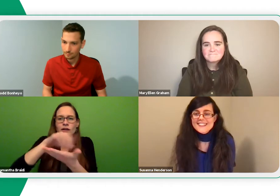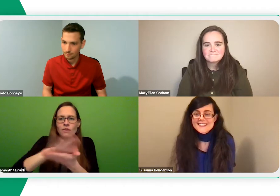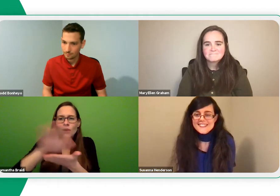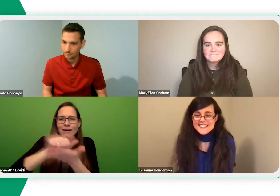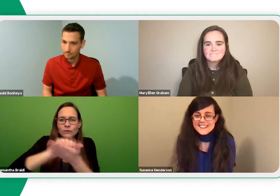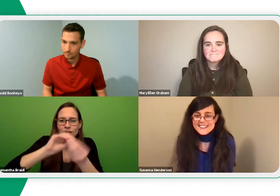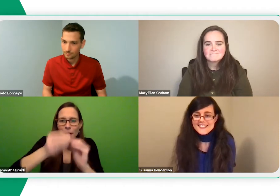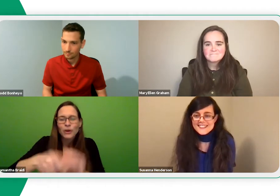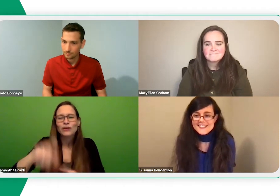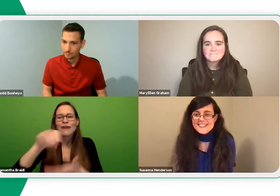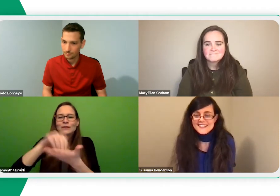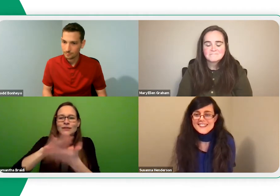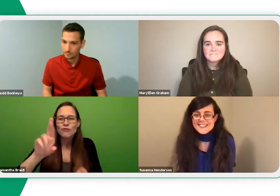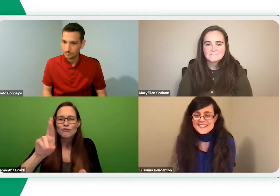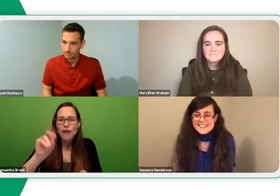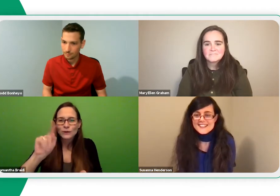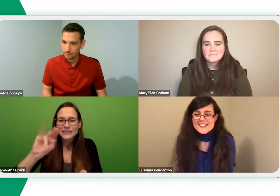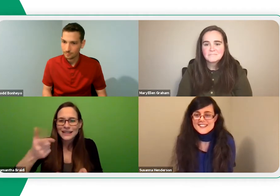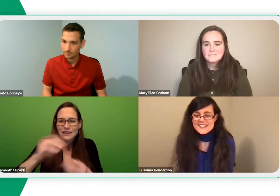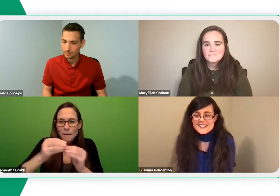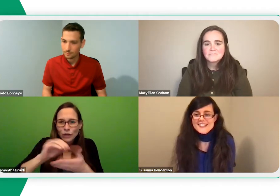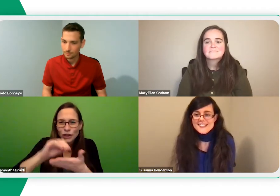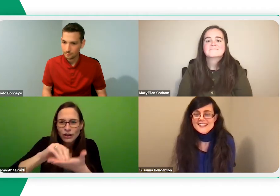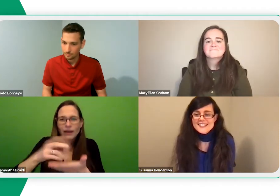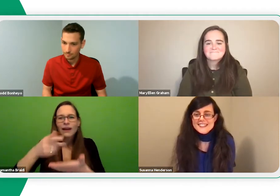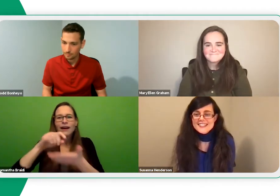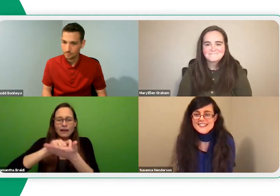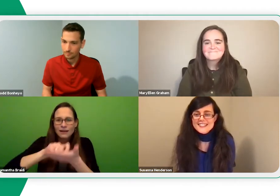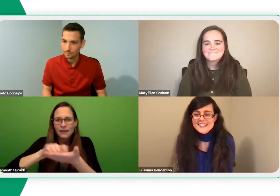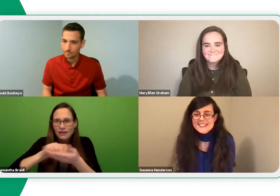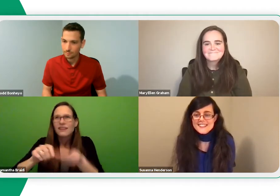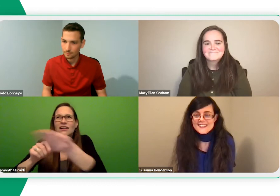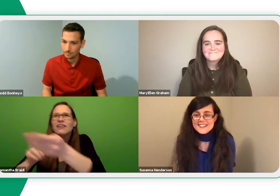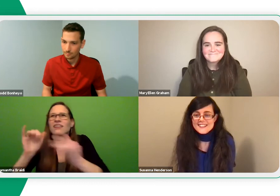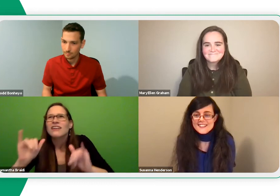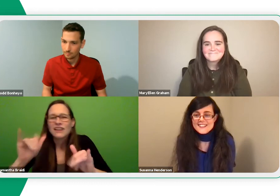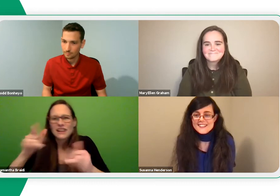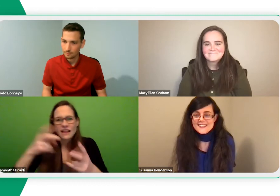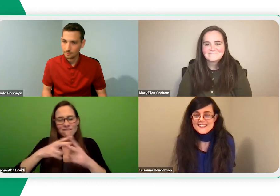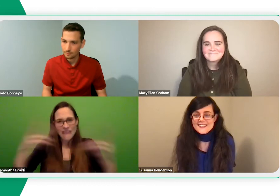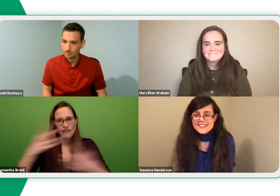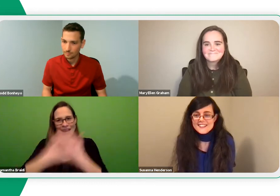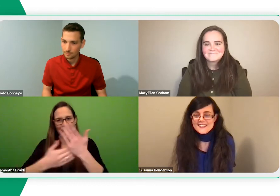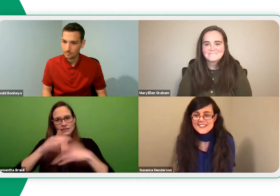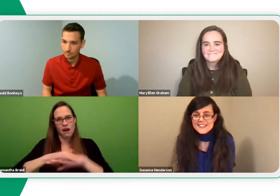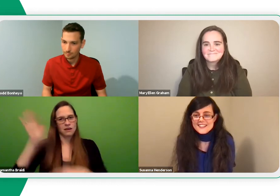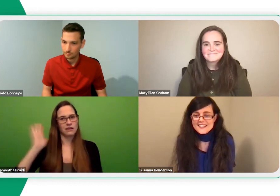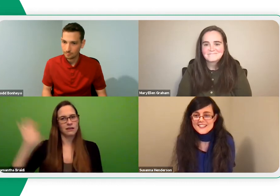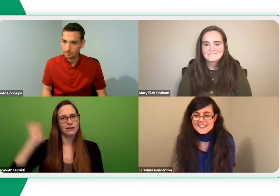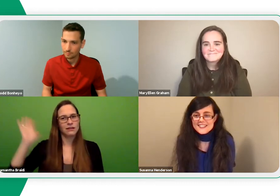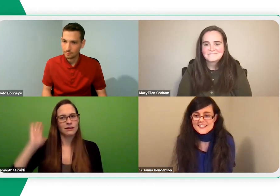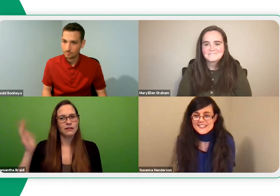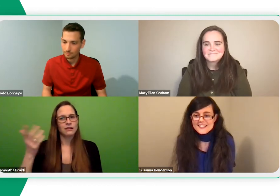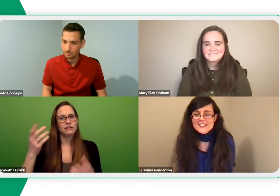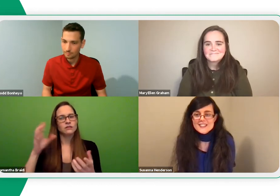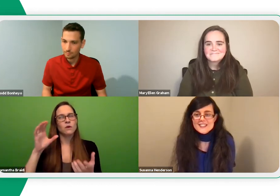right, you had to make your deposits manually. You had to put down your routing number, your account number, and you had to turn that